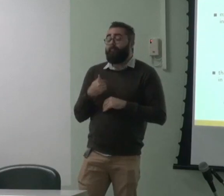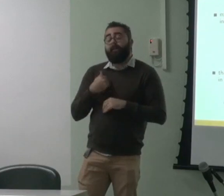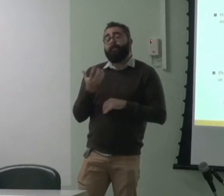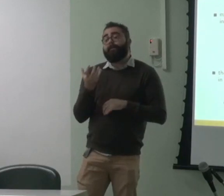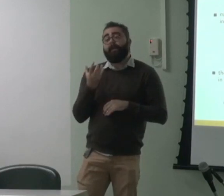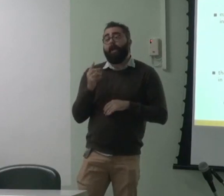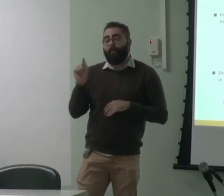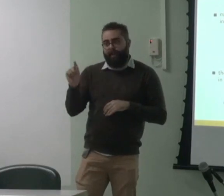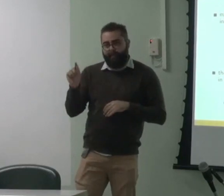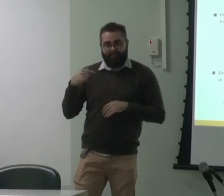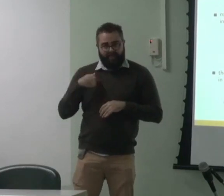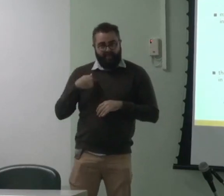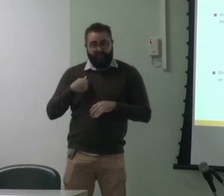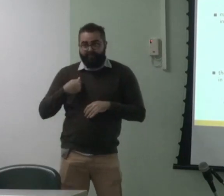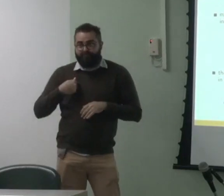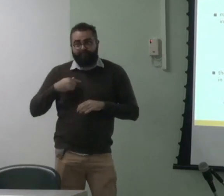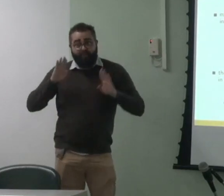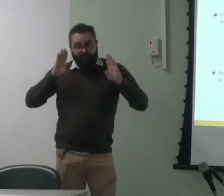stress that